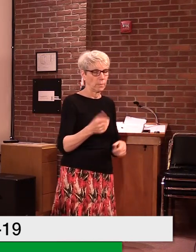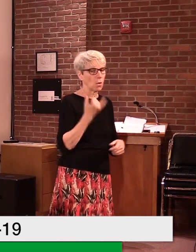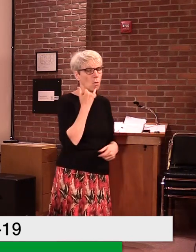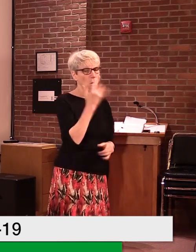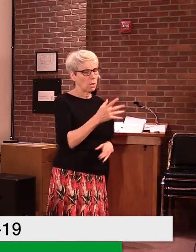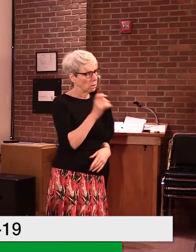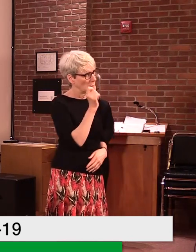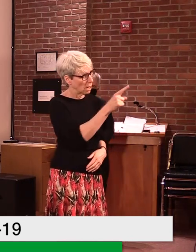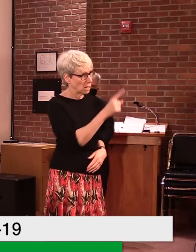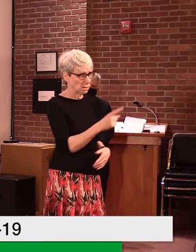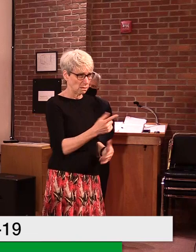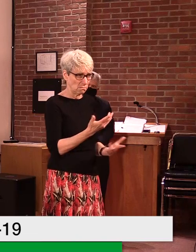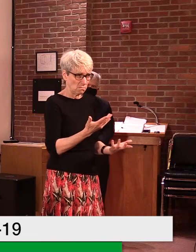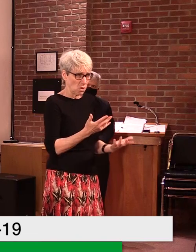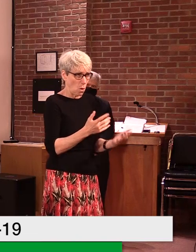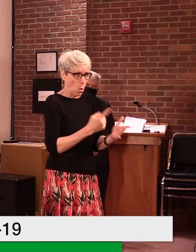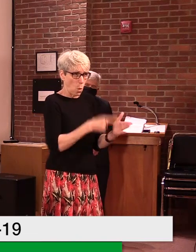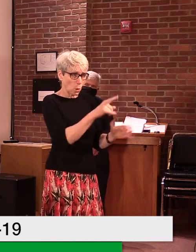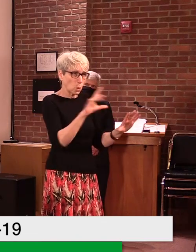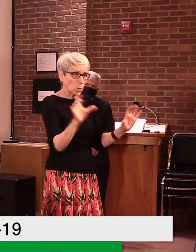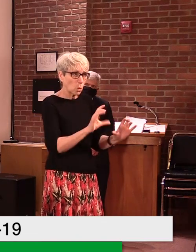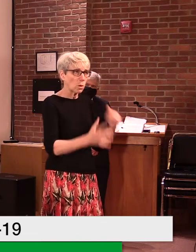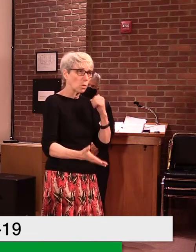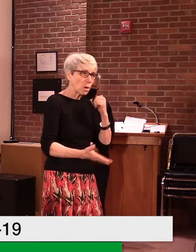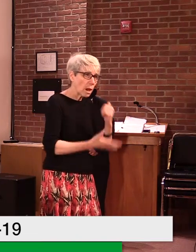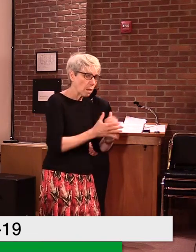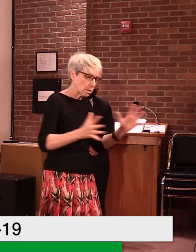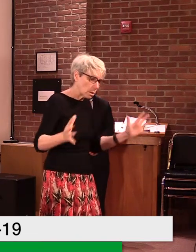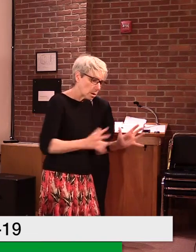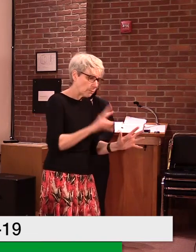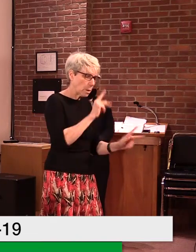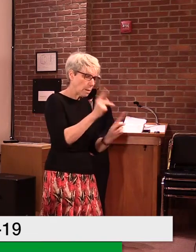advancing that goal of having Vermonters embrace the conversation?